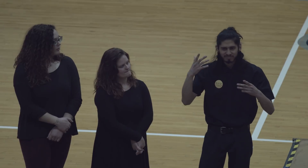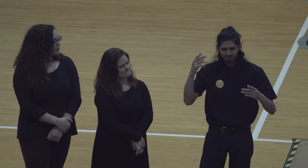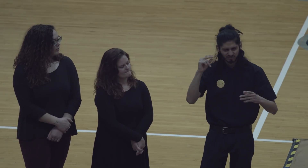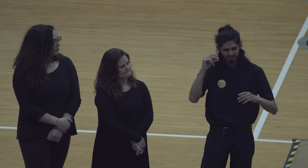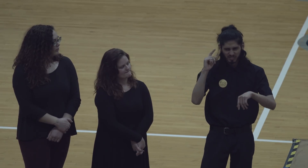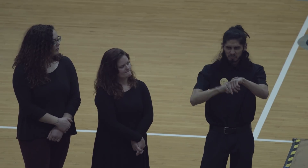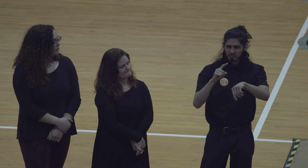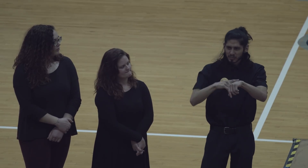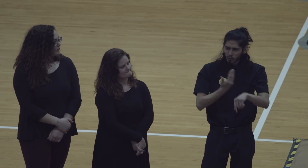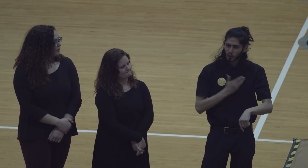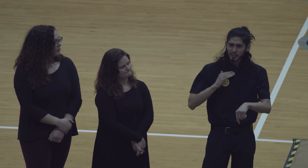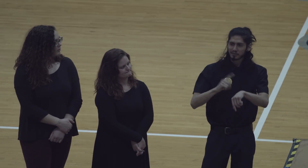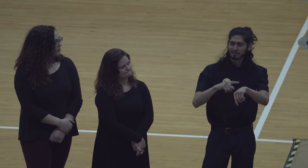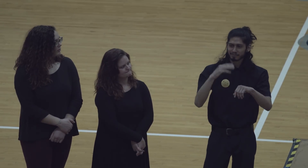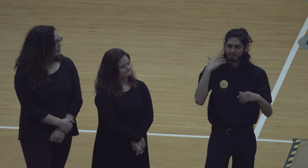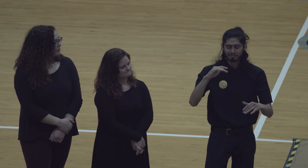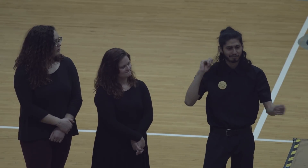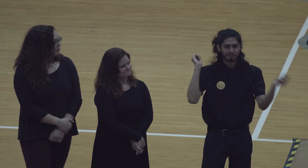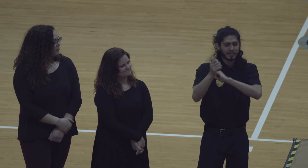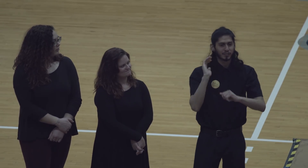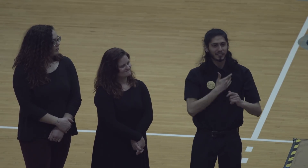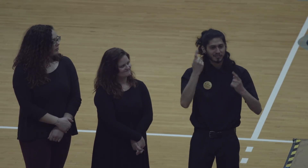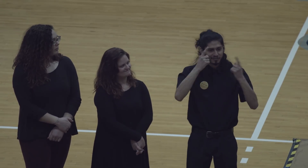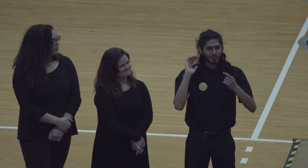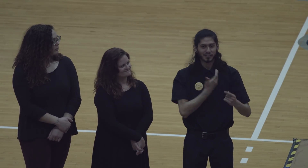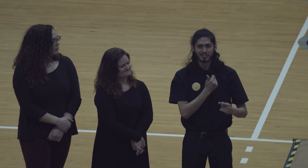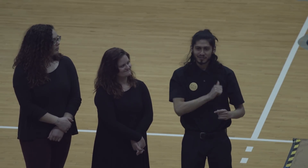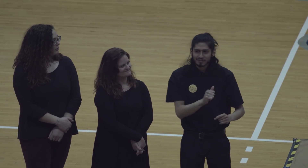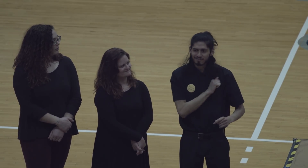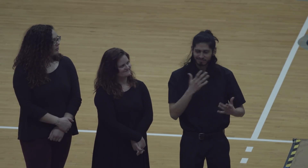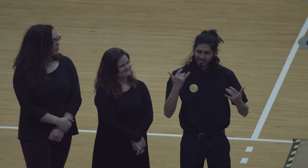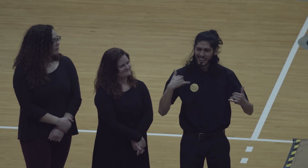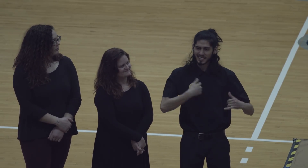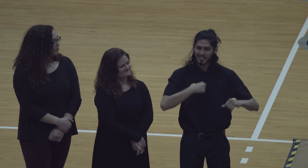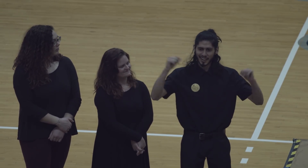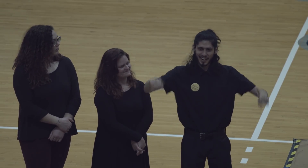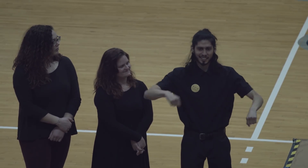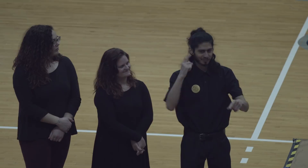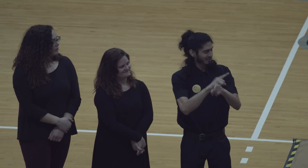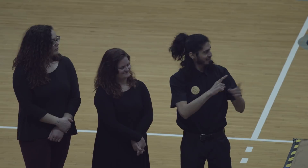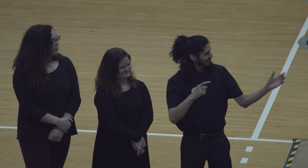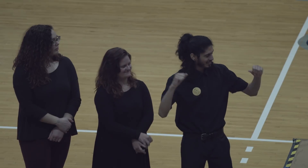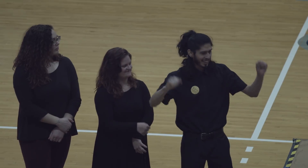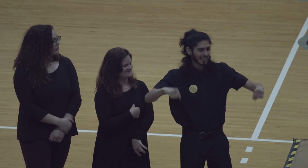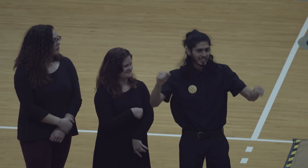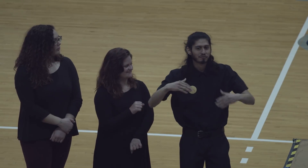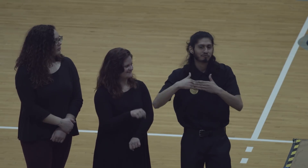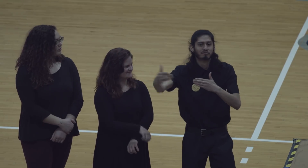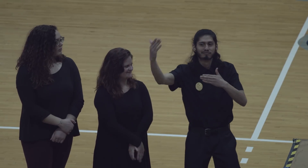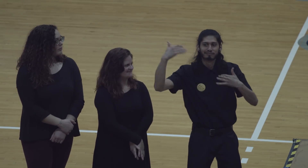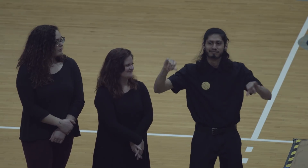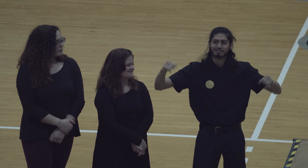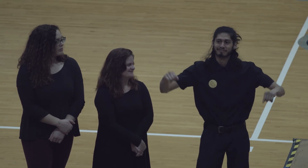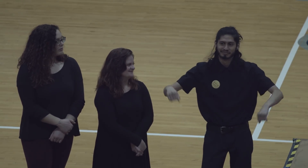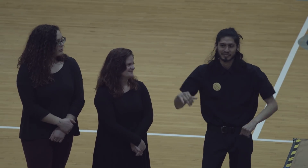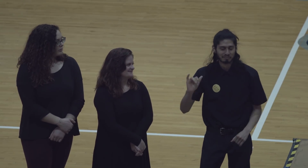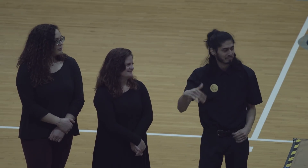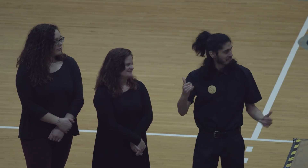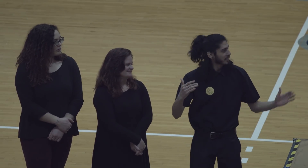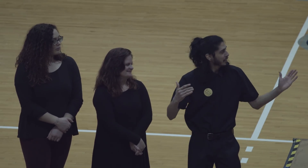always follow that hearing norm and the hearing society's way of being, that they can create that sense of being